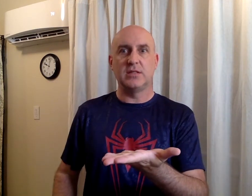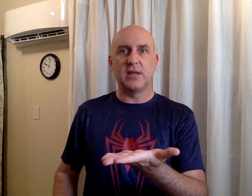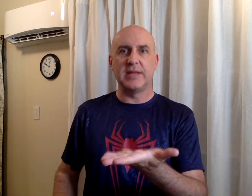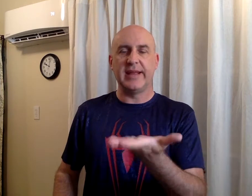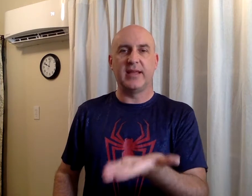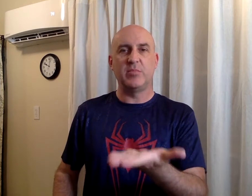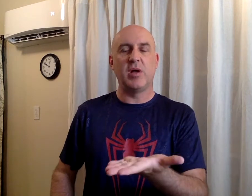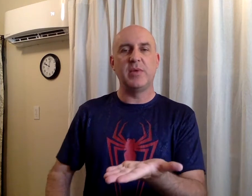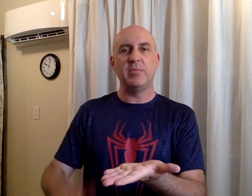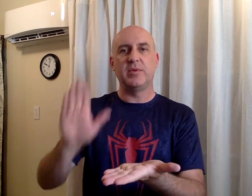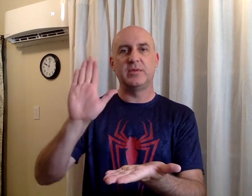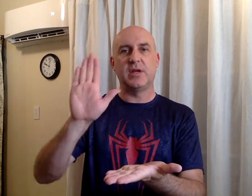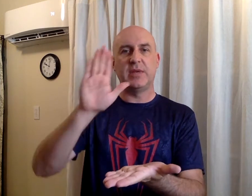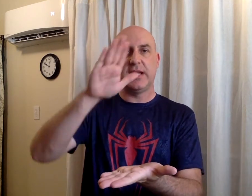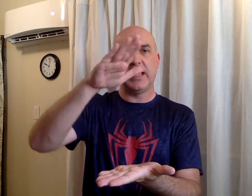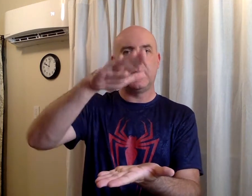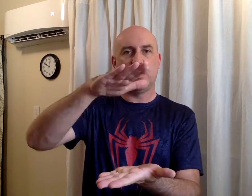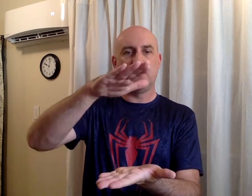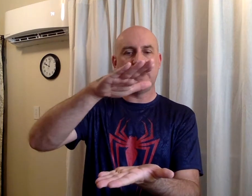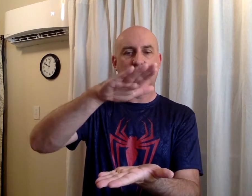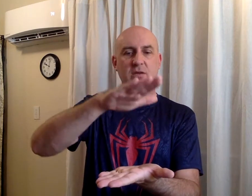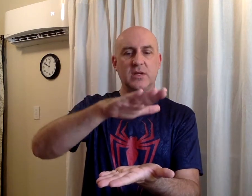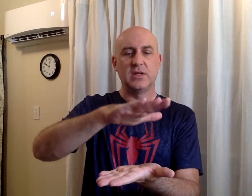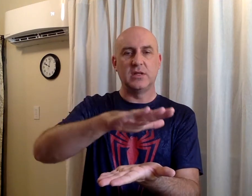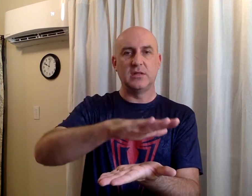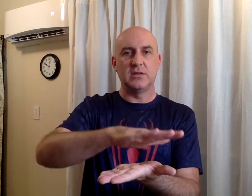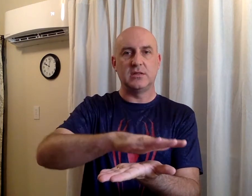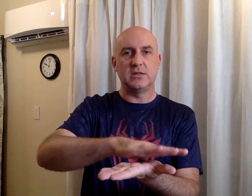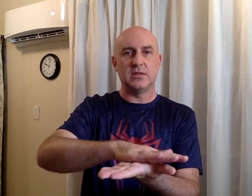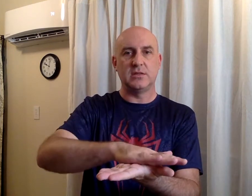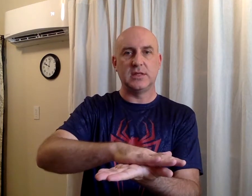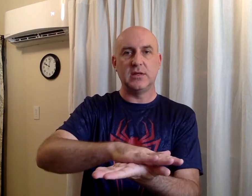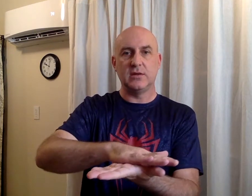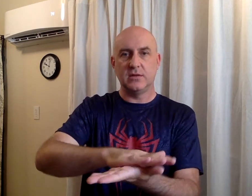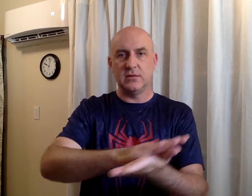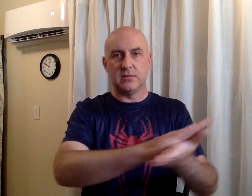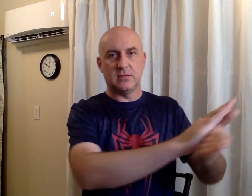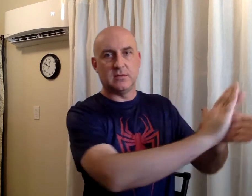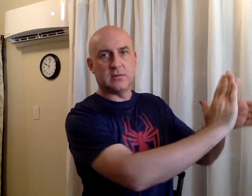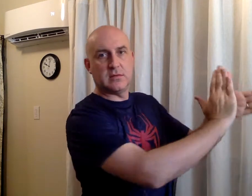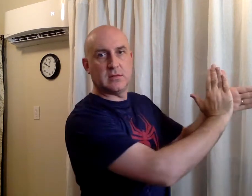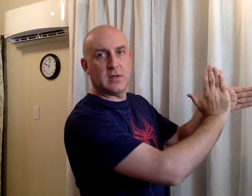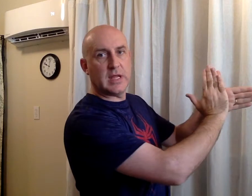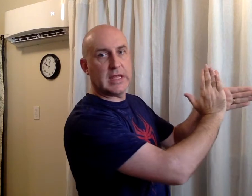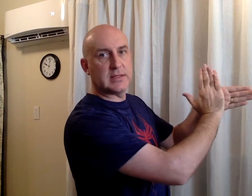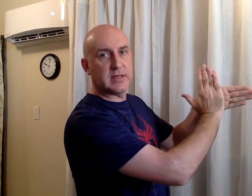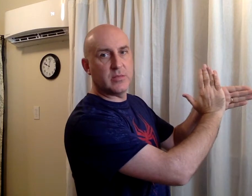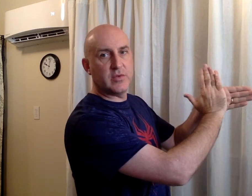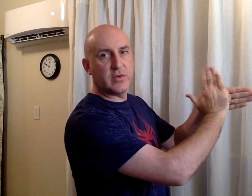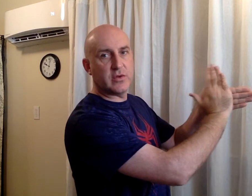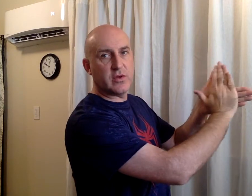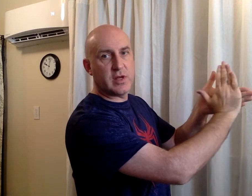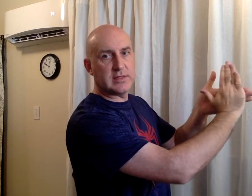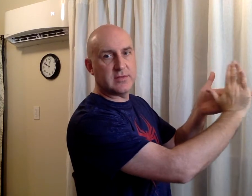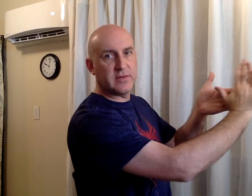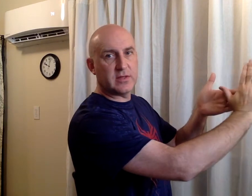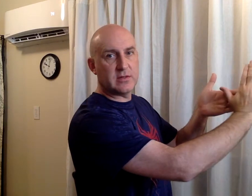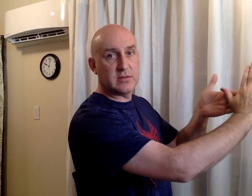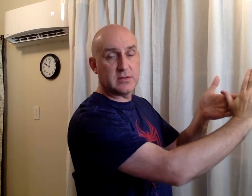Non-dominant hand, palm up. Dominant hand, palm down. Starts here, and it's going to move across the fingers.